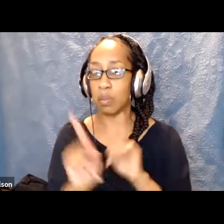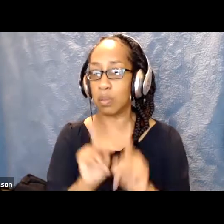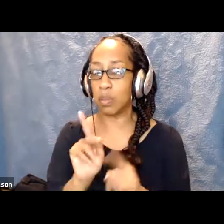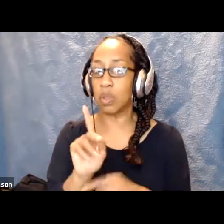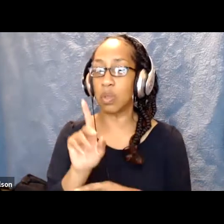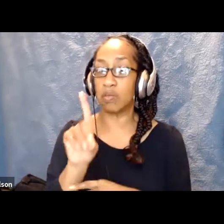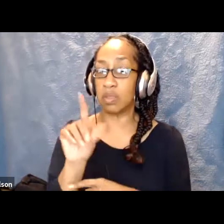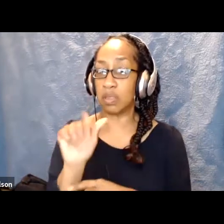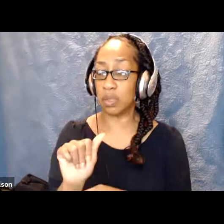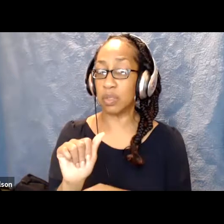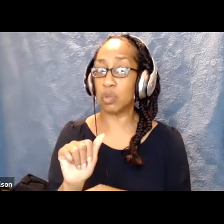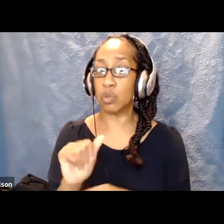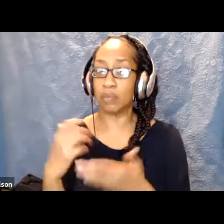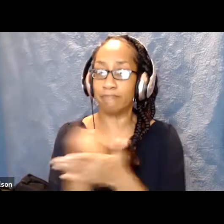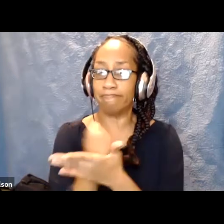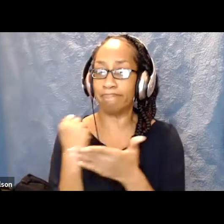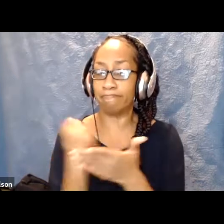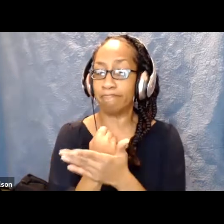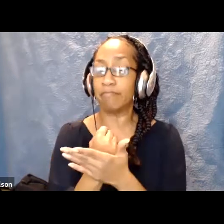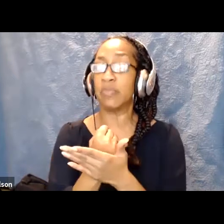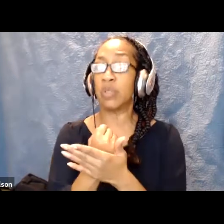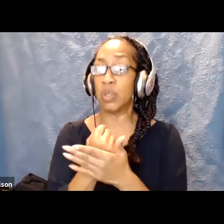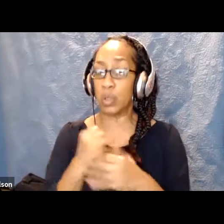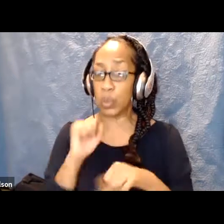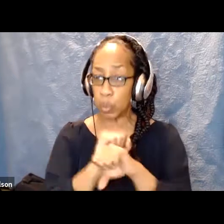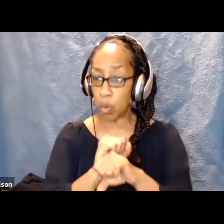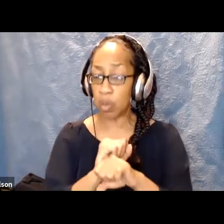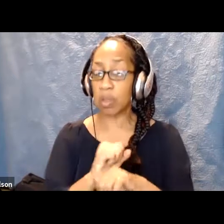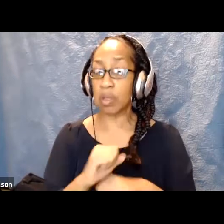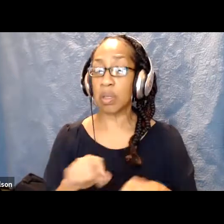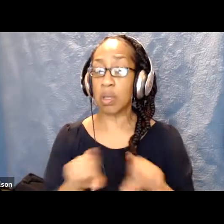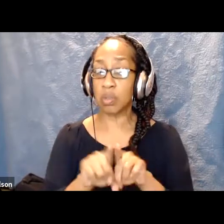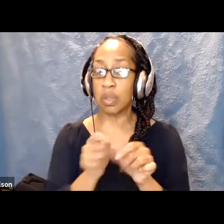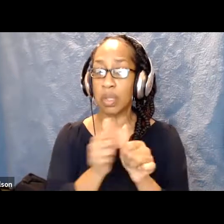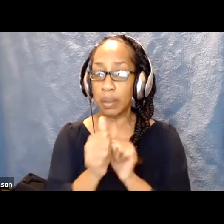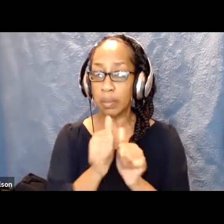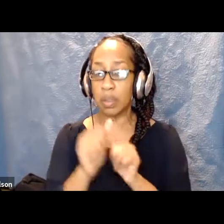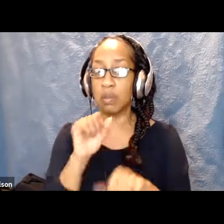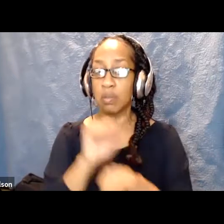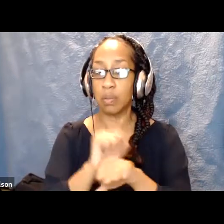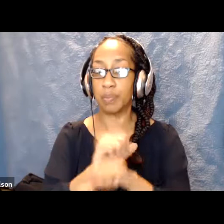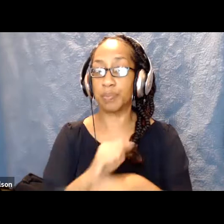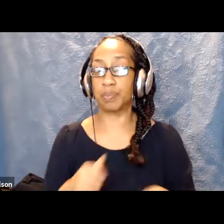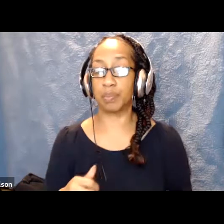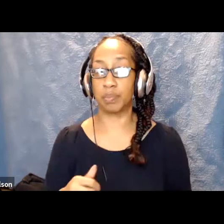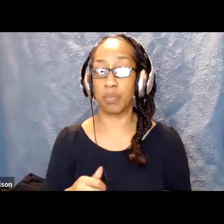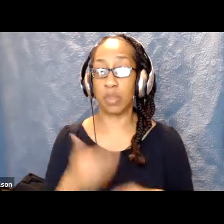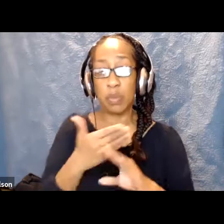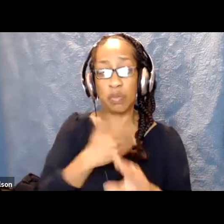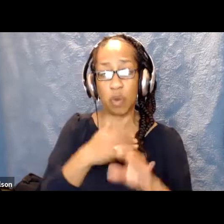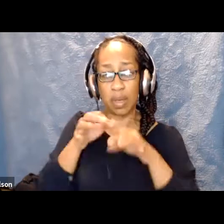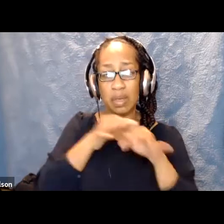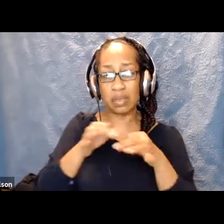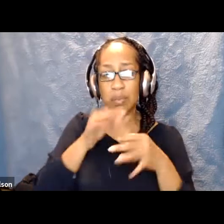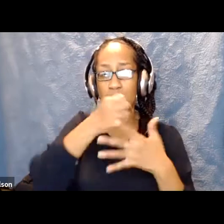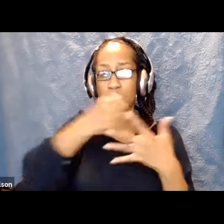employment, particularly in competitive integrated employment. But before I go into some details about